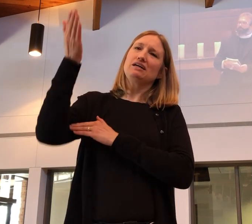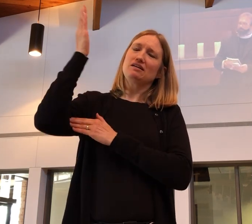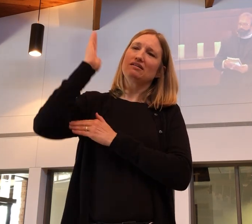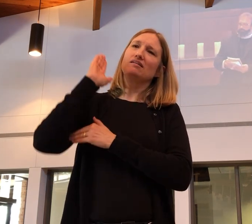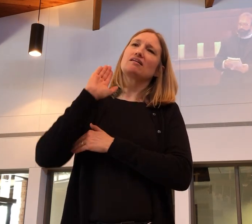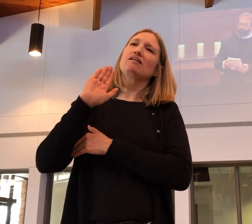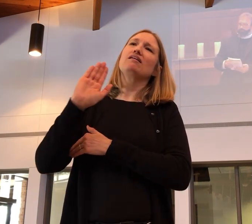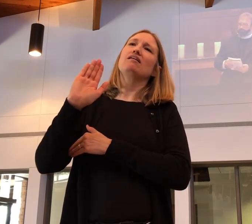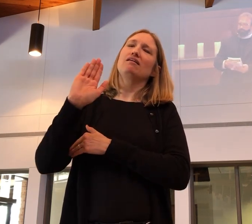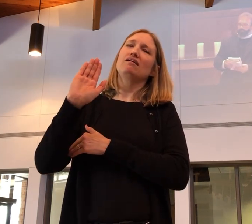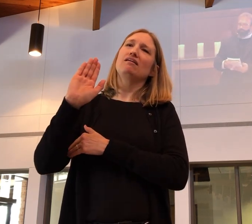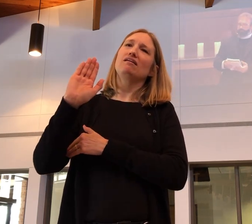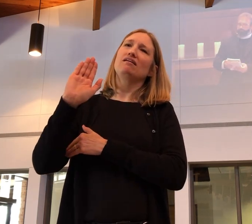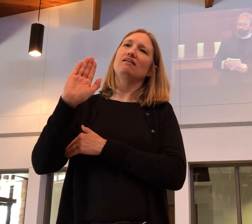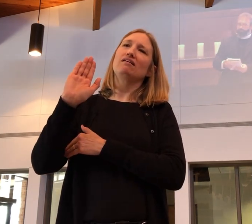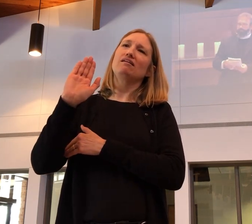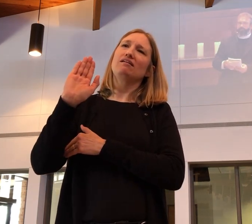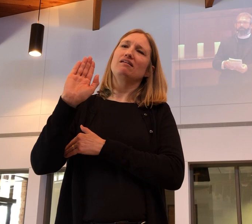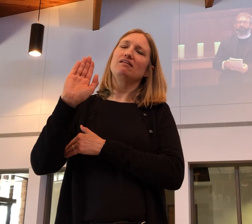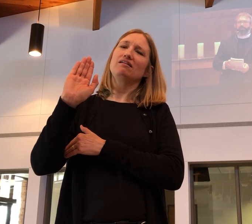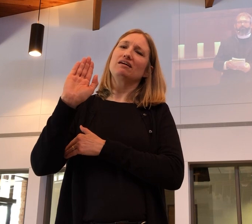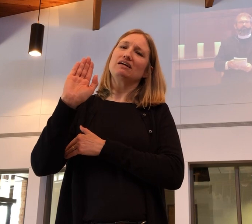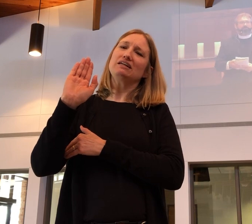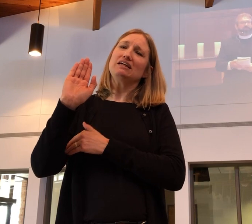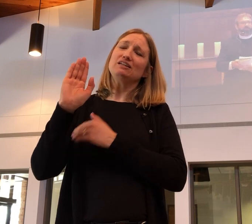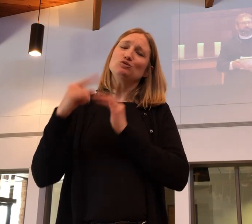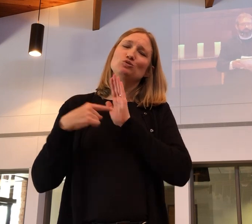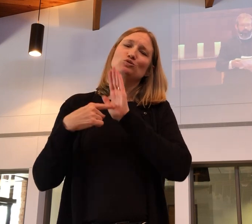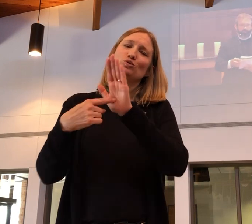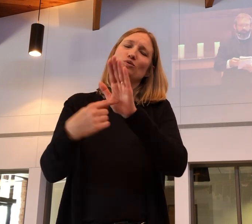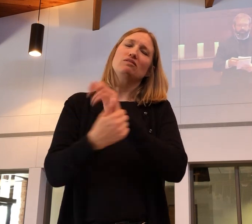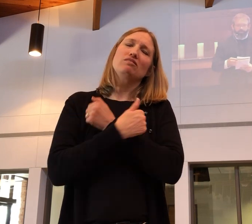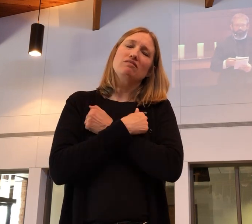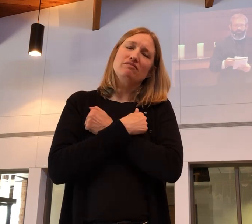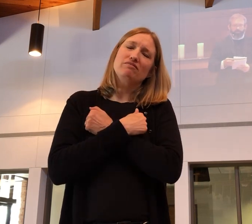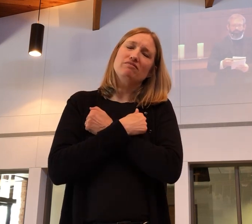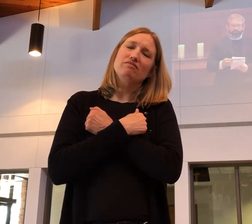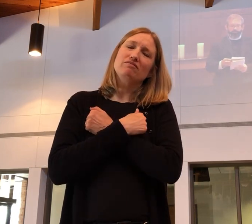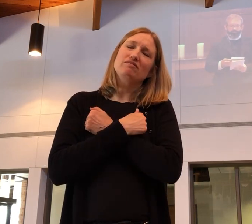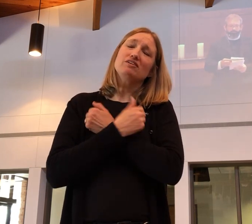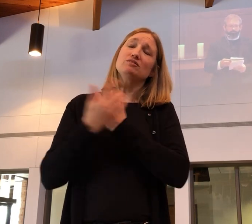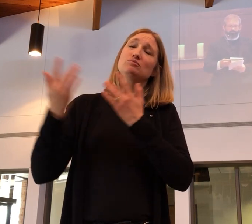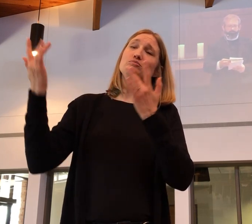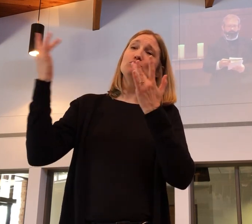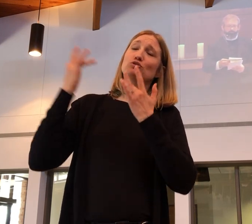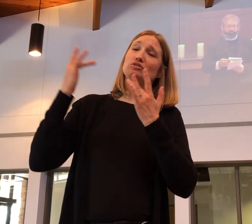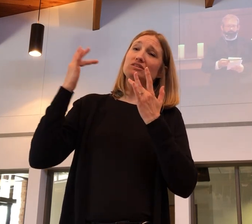out in love and mercy and peace.